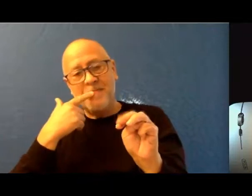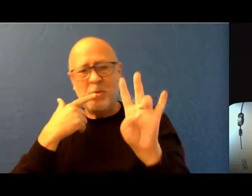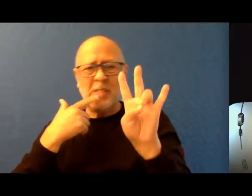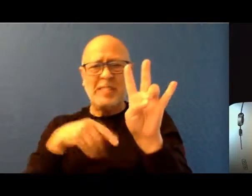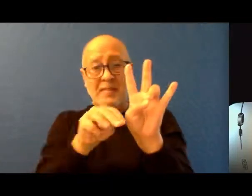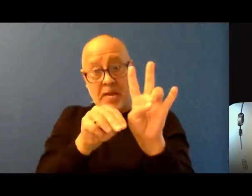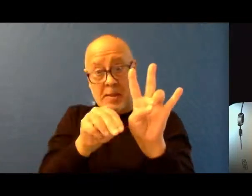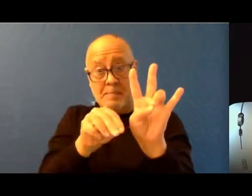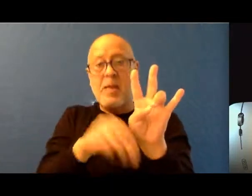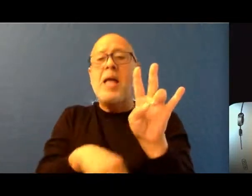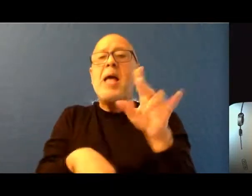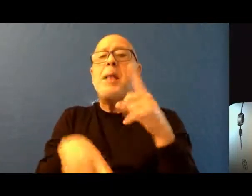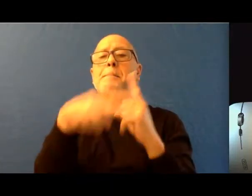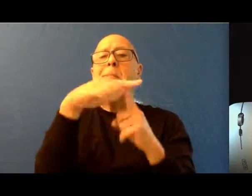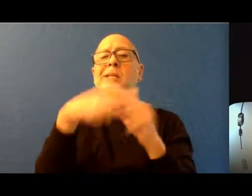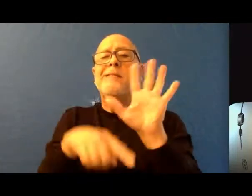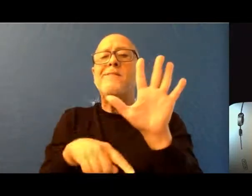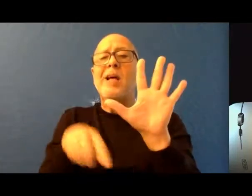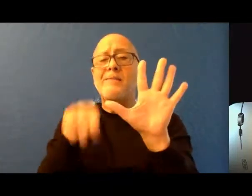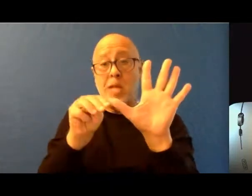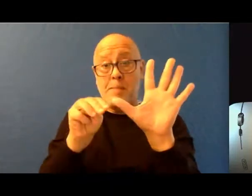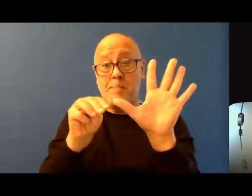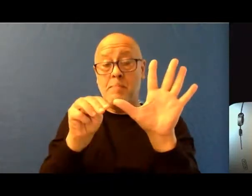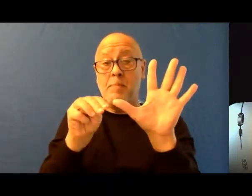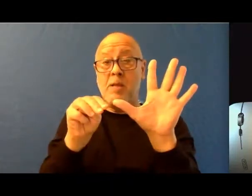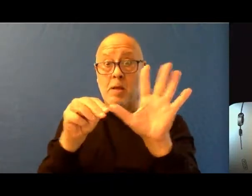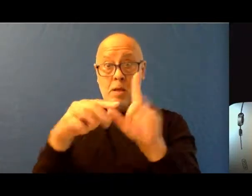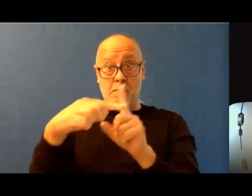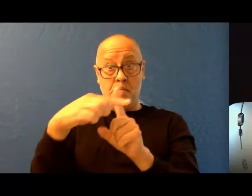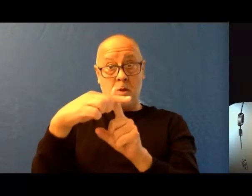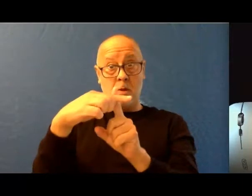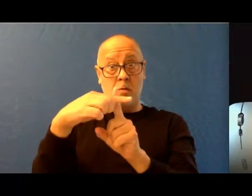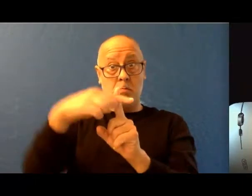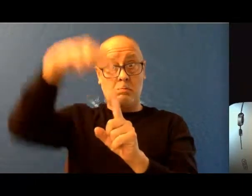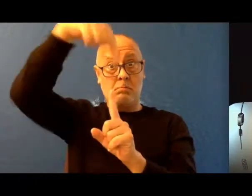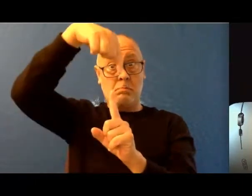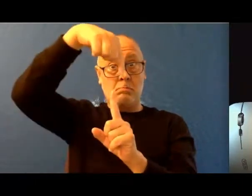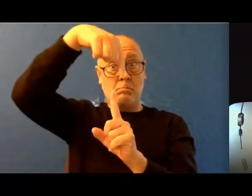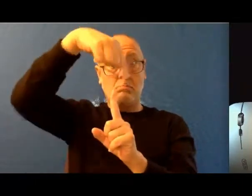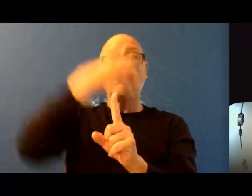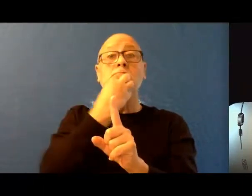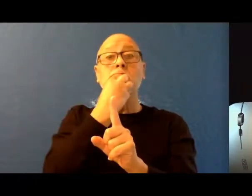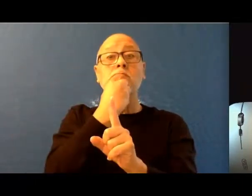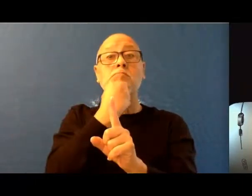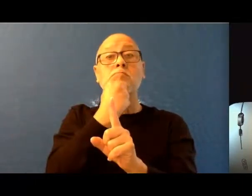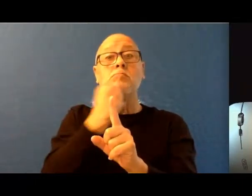and a plus 5m. Now, that addition sign sticks with the 5m.